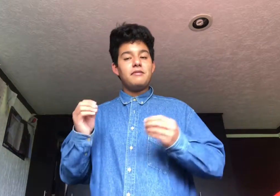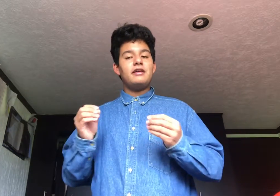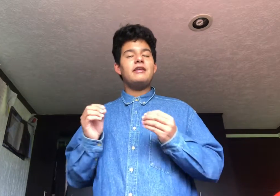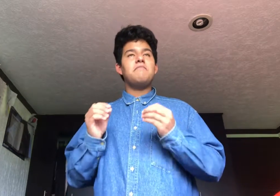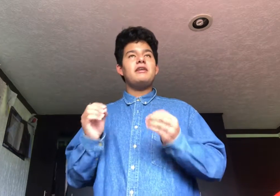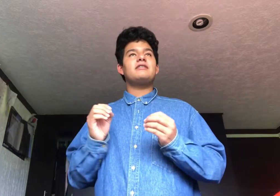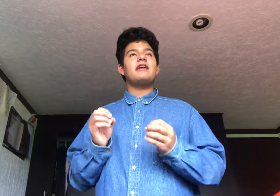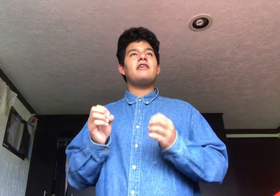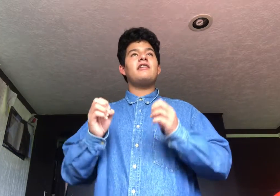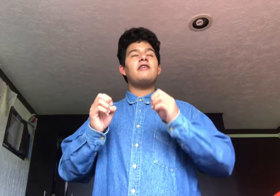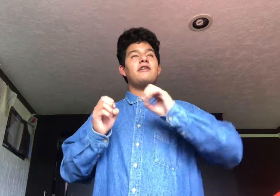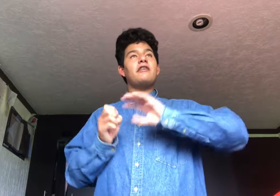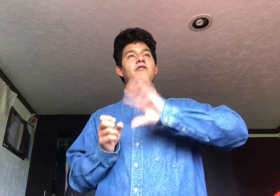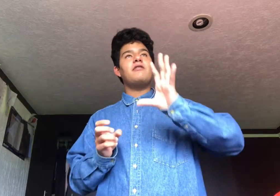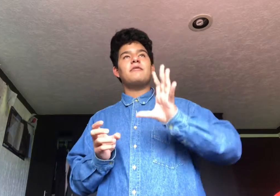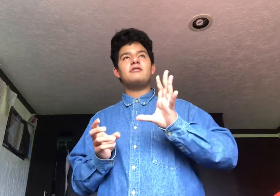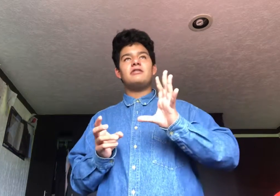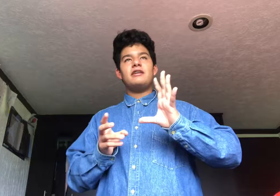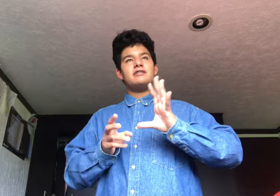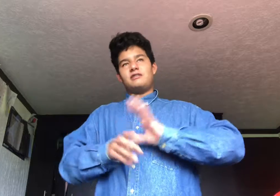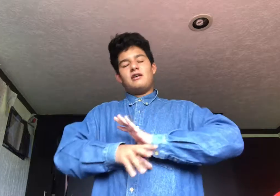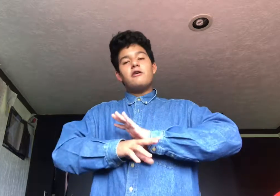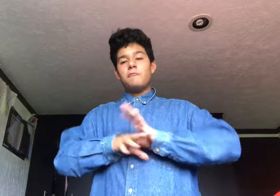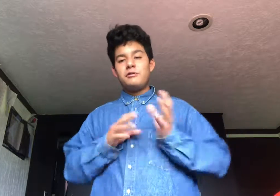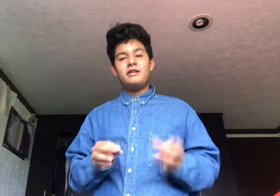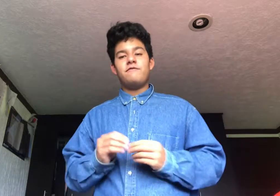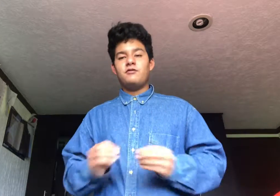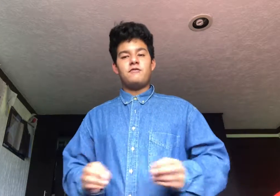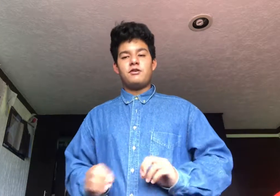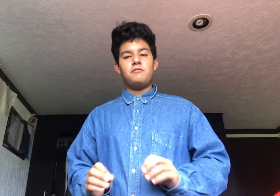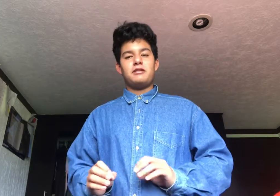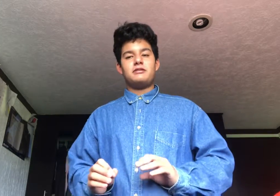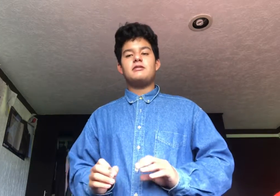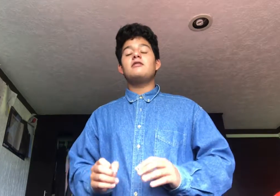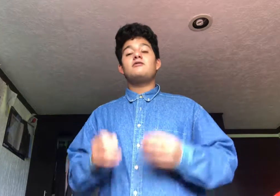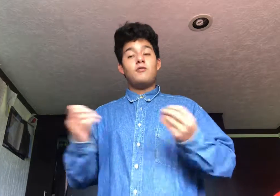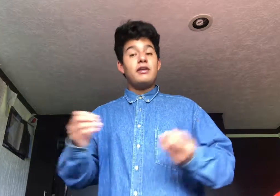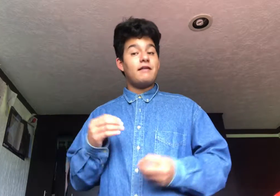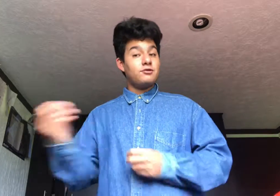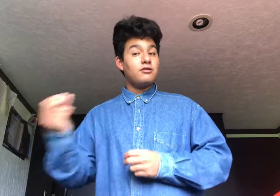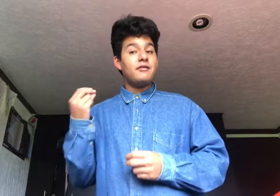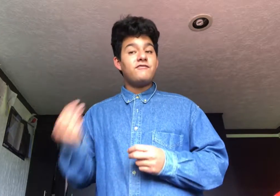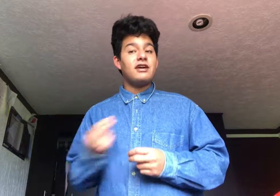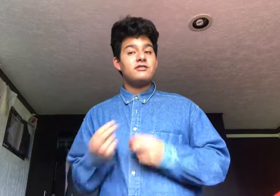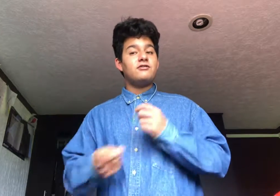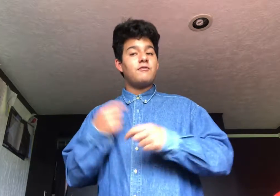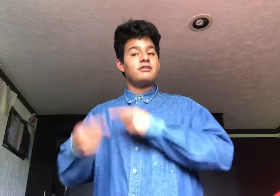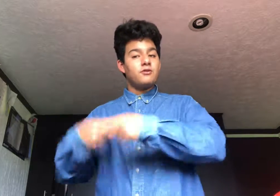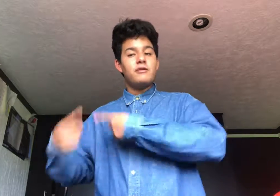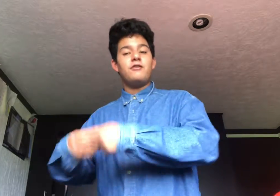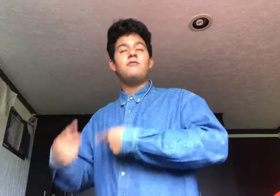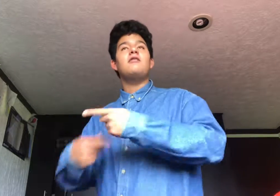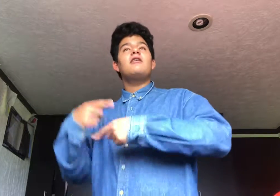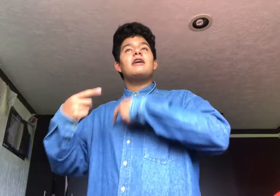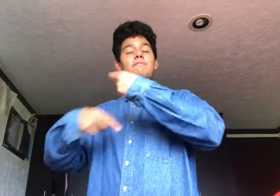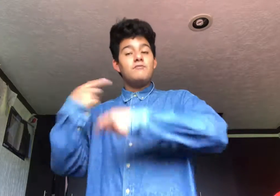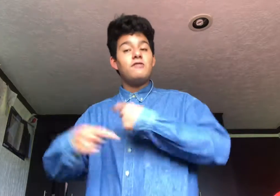It means that the universe is completely full of humans, so they have to travel fast so the story could keep moving